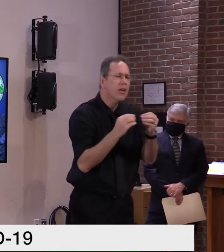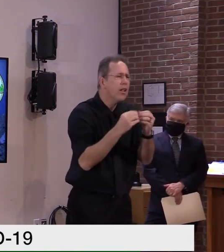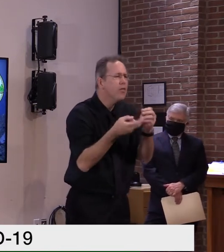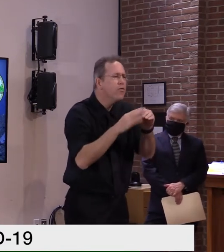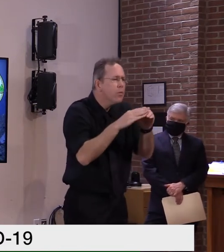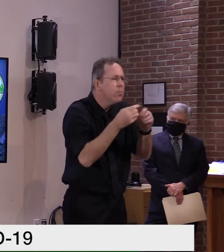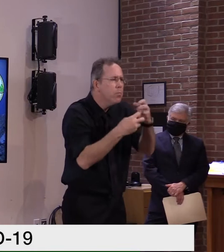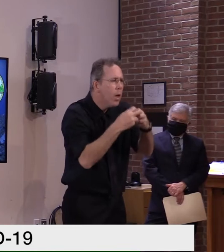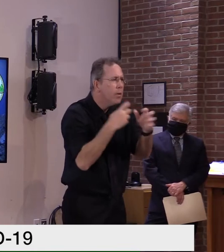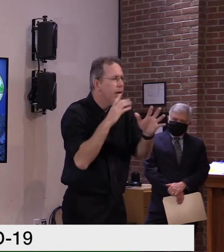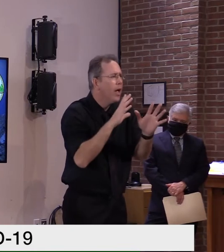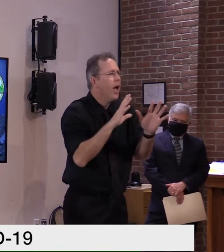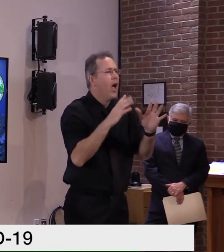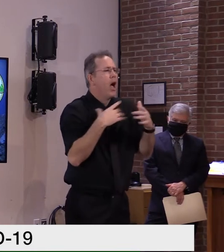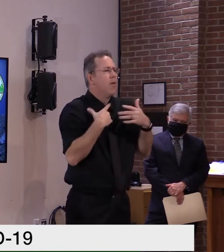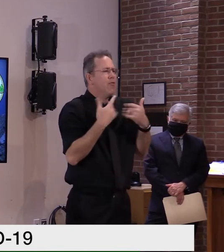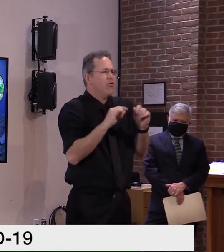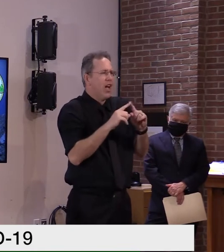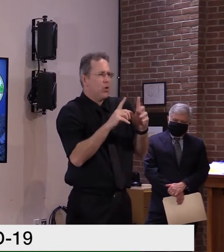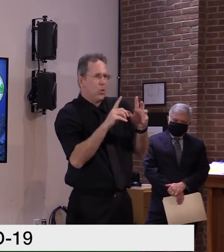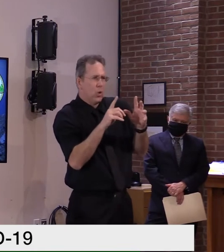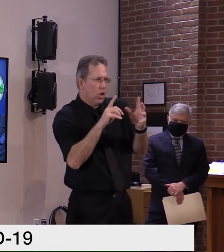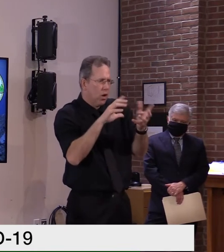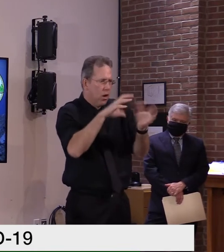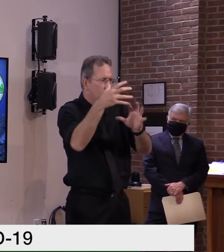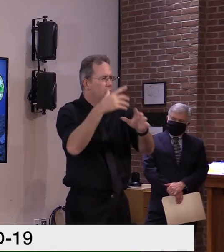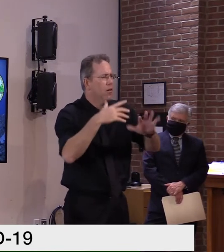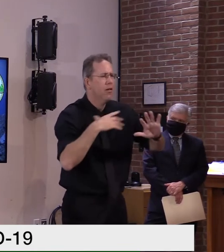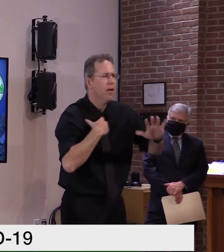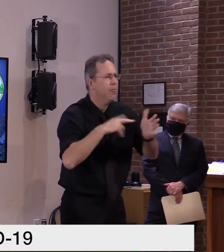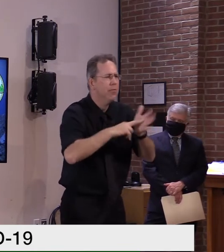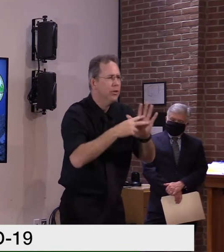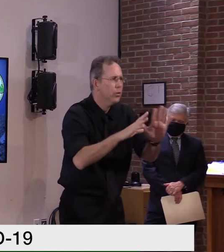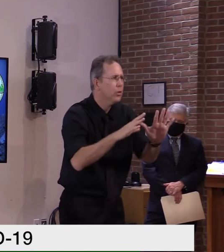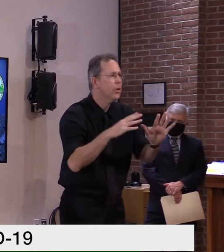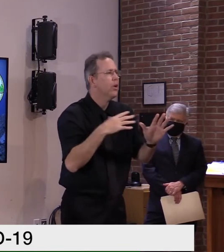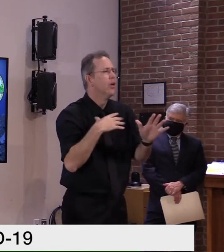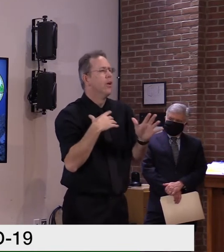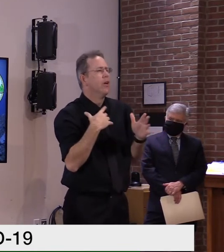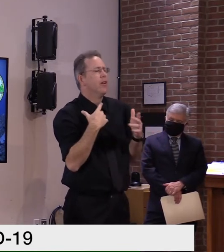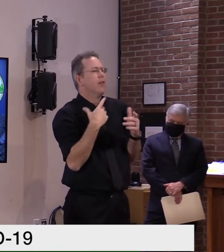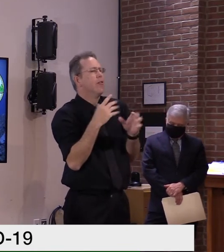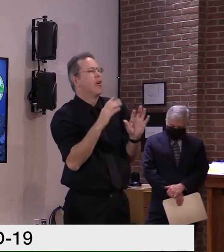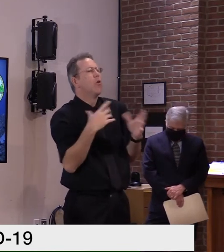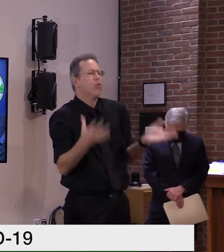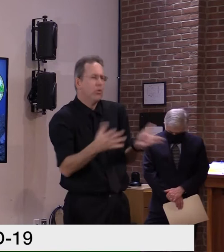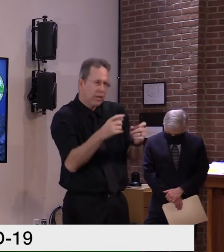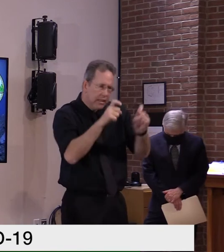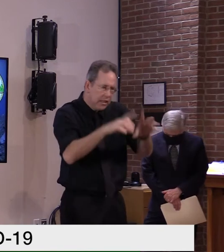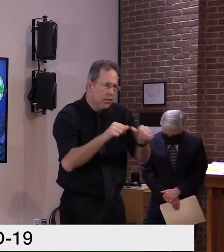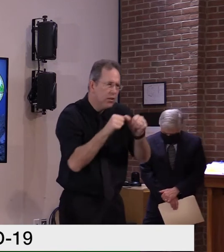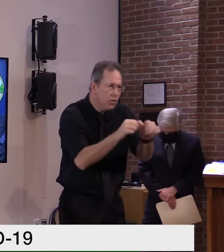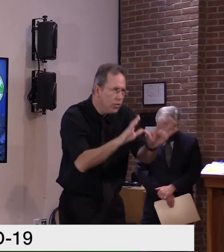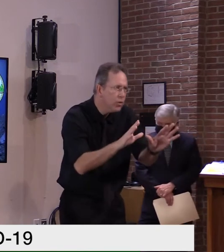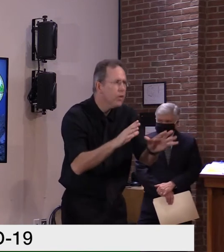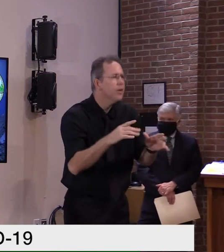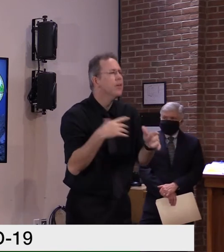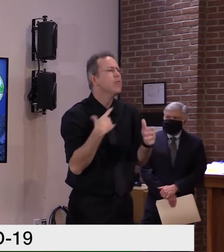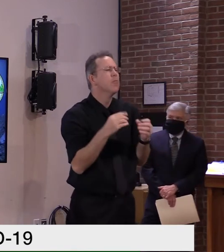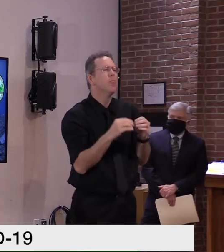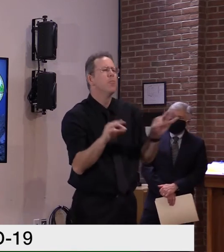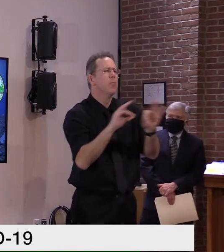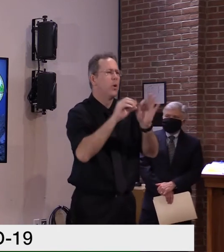us know how we can make that happen, because it's just as important today, probably more important today than it was on Friday.